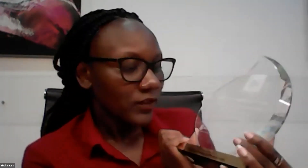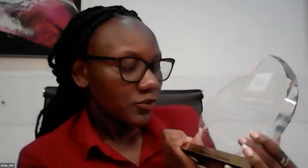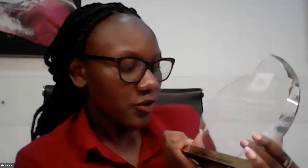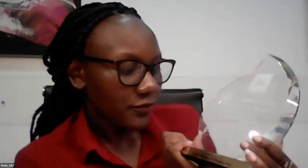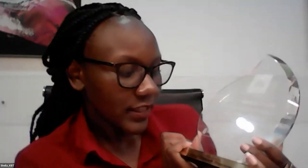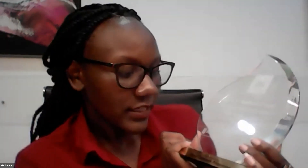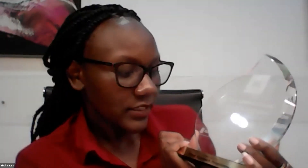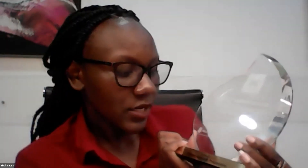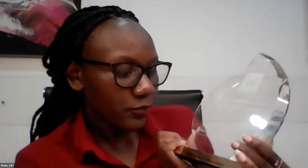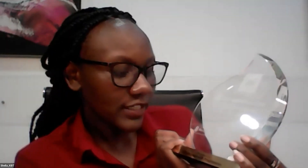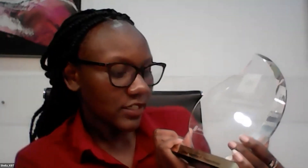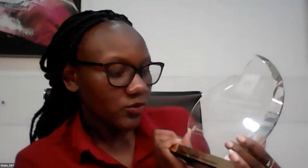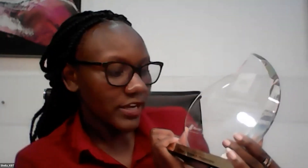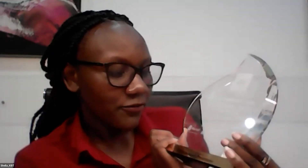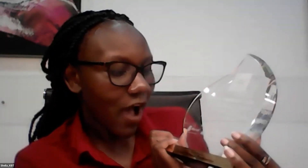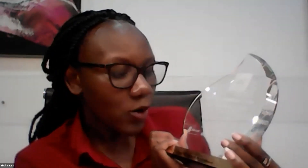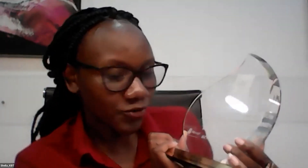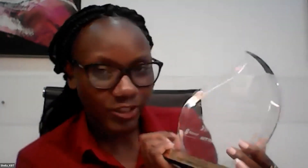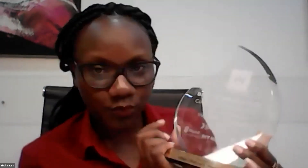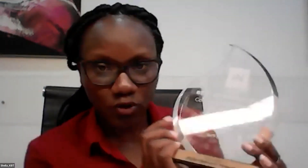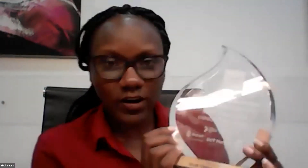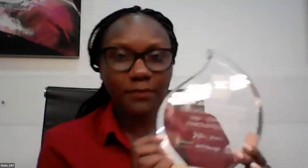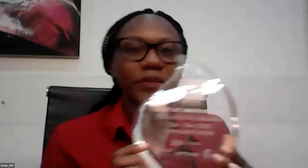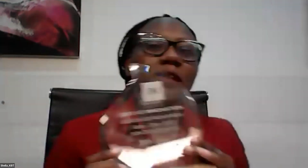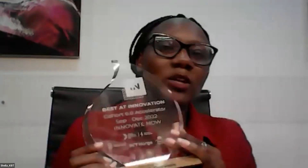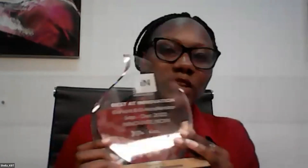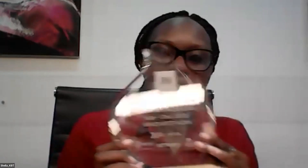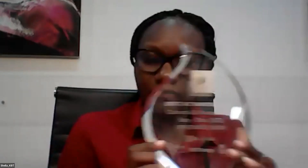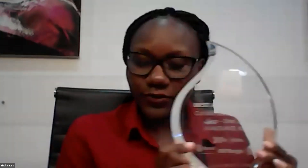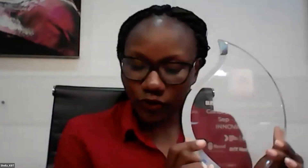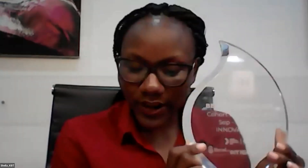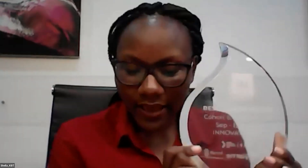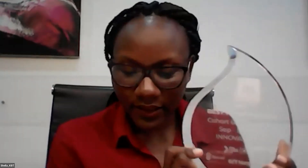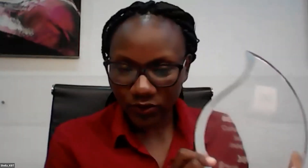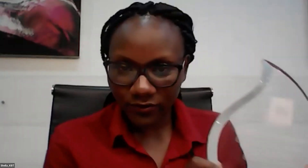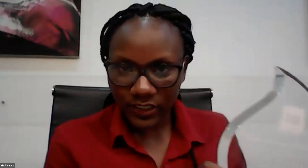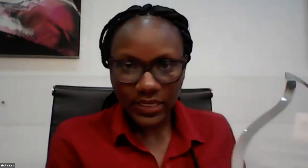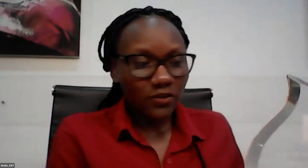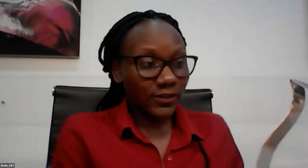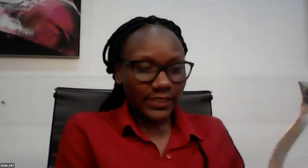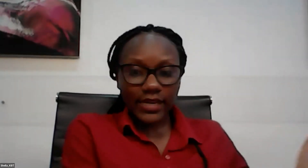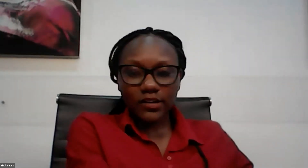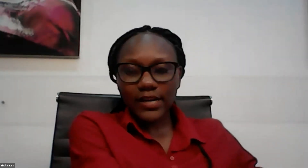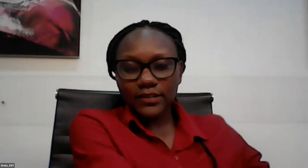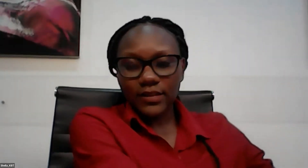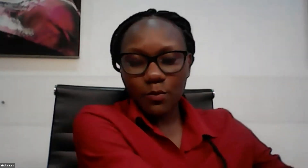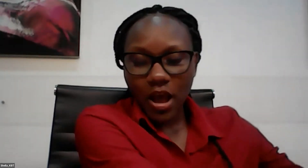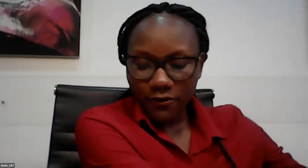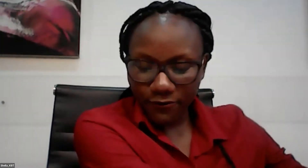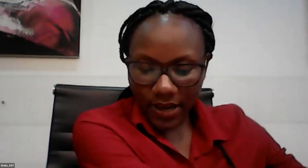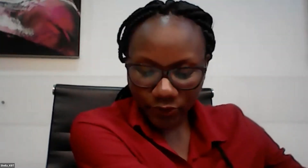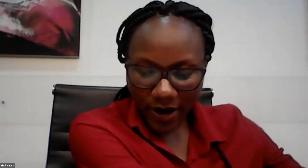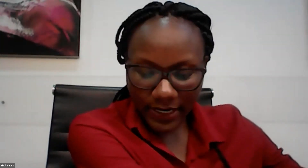specific trophy that is being presented to Deaf Outreach Program, but we have 3 others of this for the second